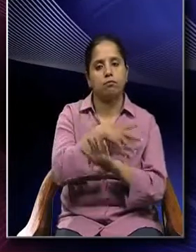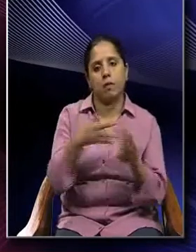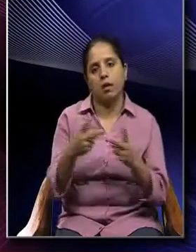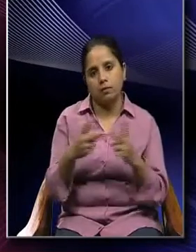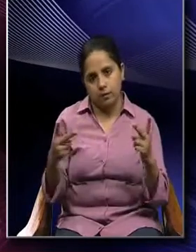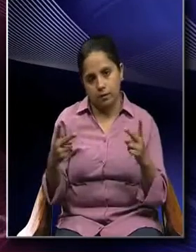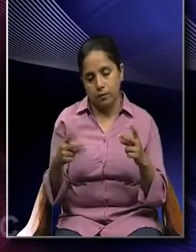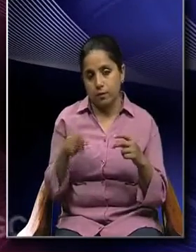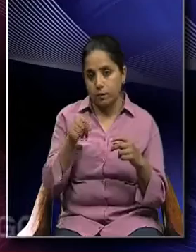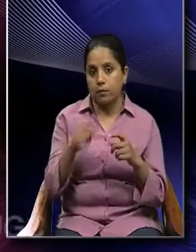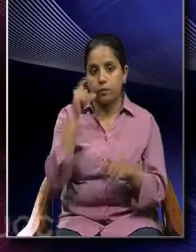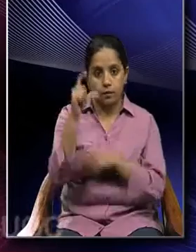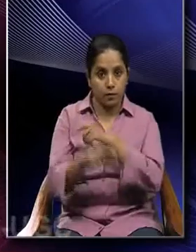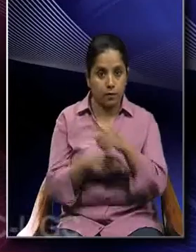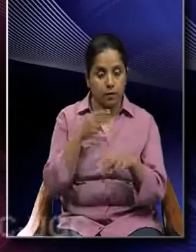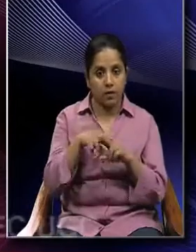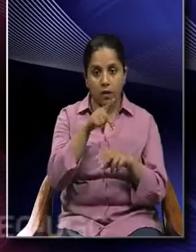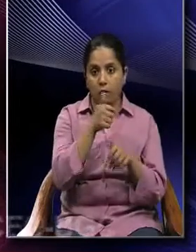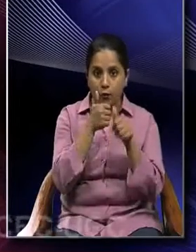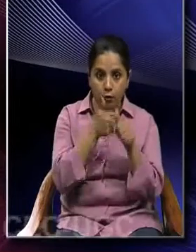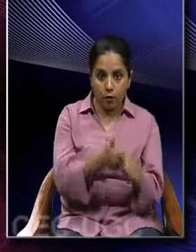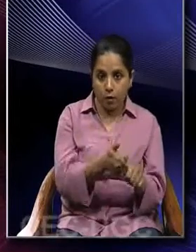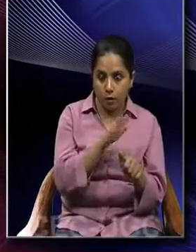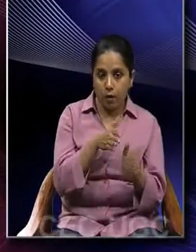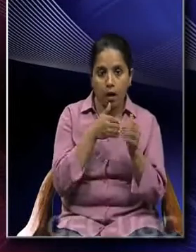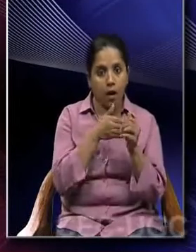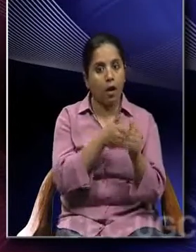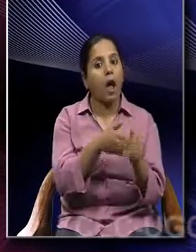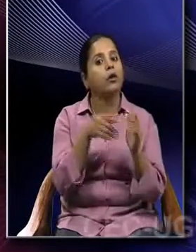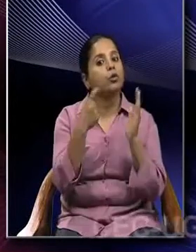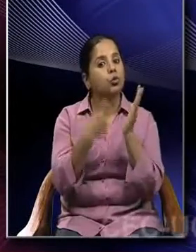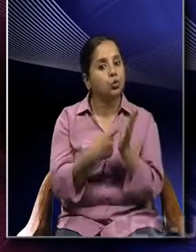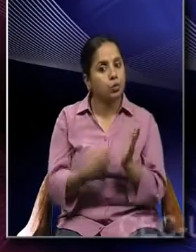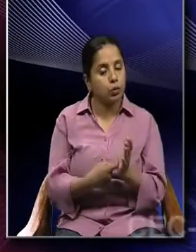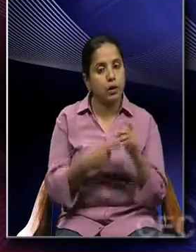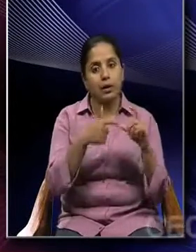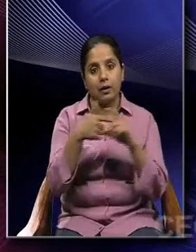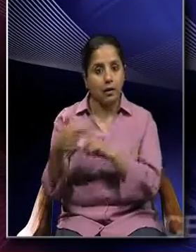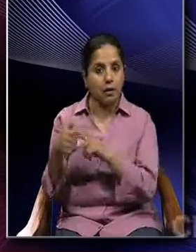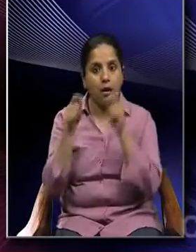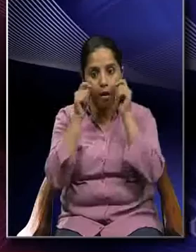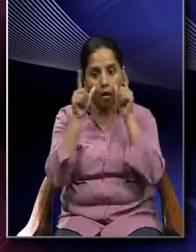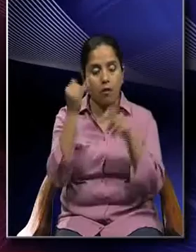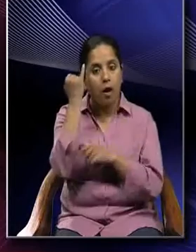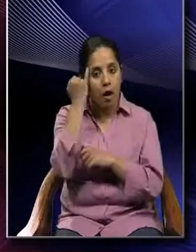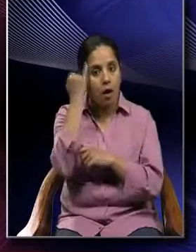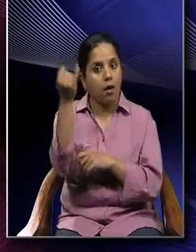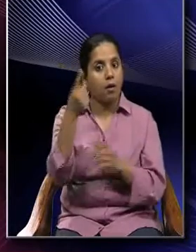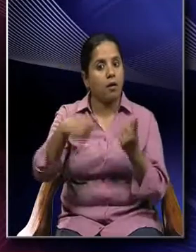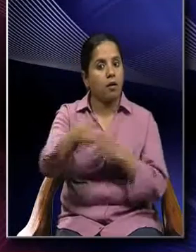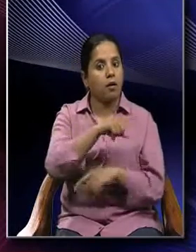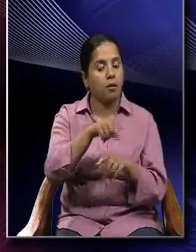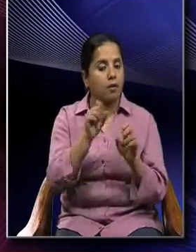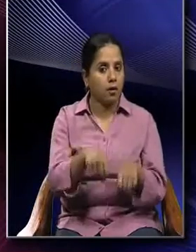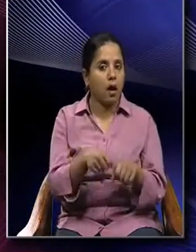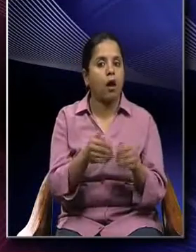So these corporates, if they follow these guiding principles of Eastern Awakening idea, then these corporates, they can